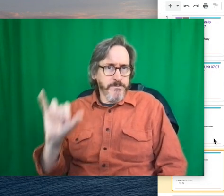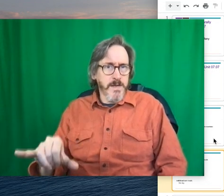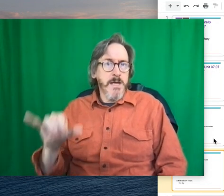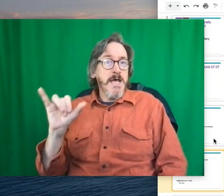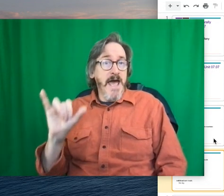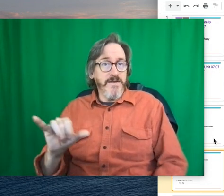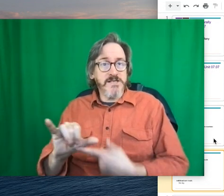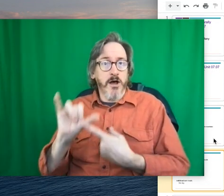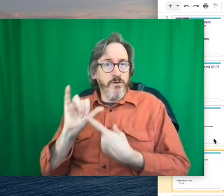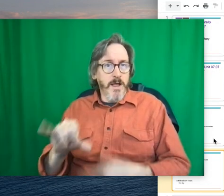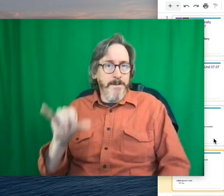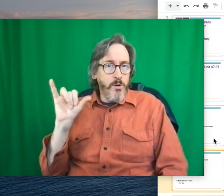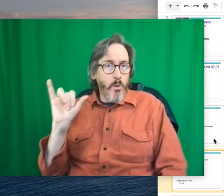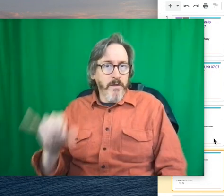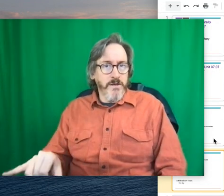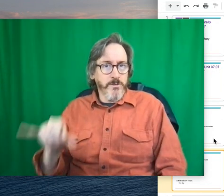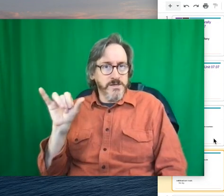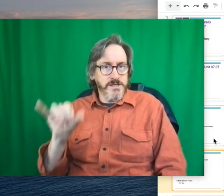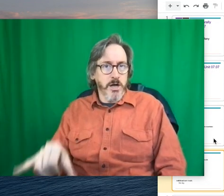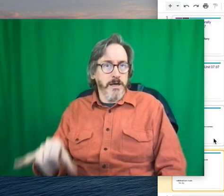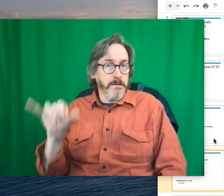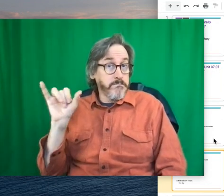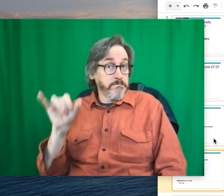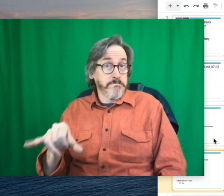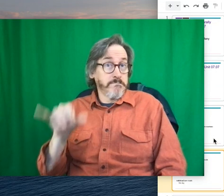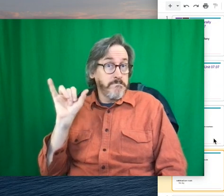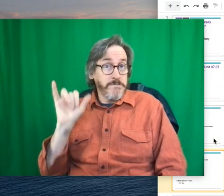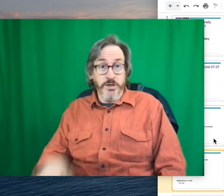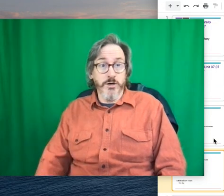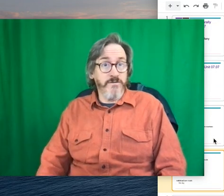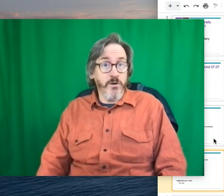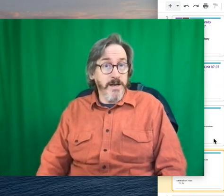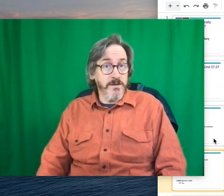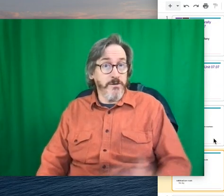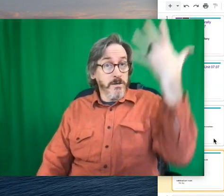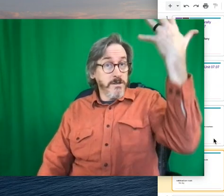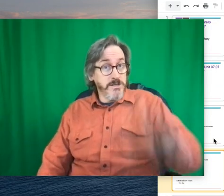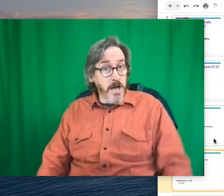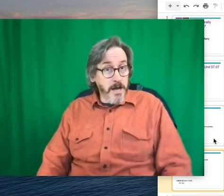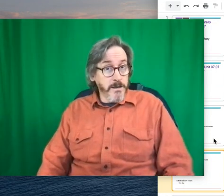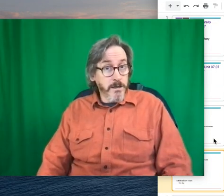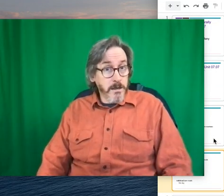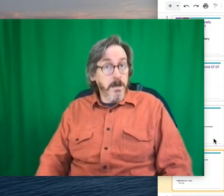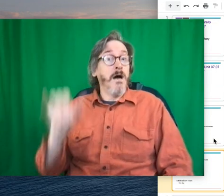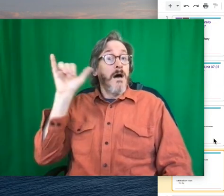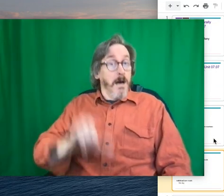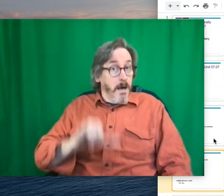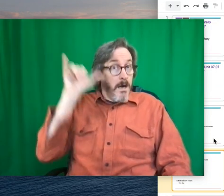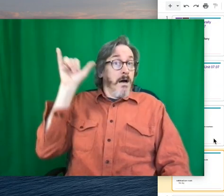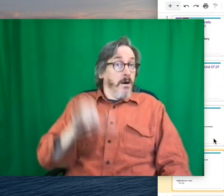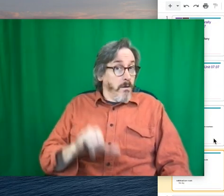Right. And this often will happen while the other person is talking. So you don't have to wait until they're done.